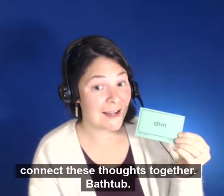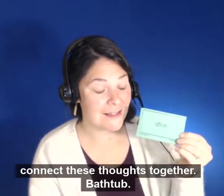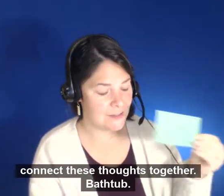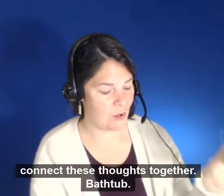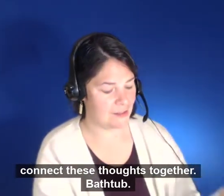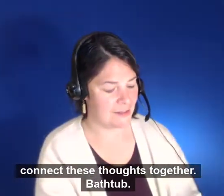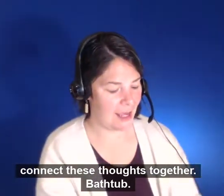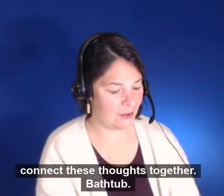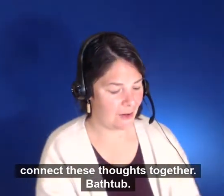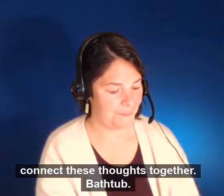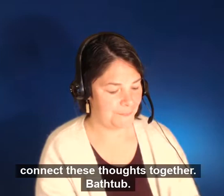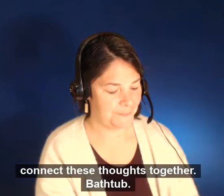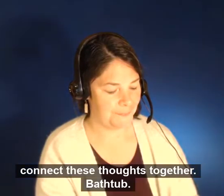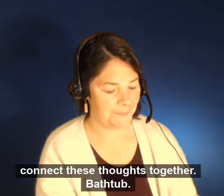these thoughts together.